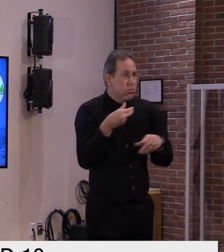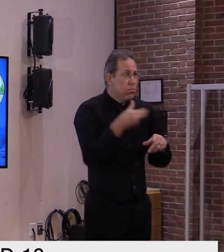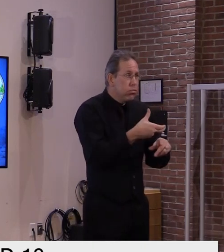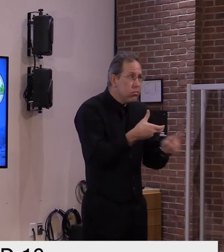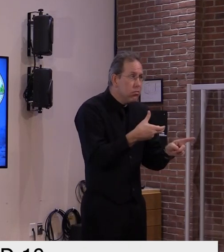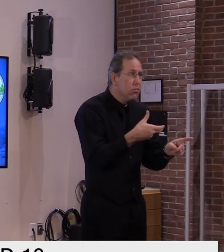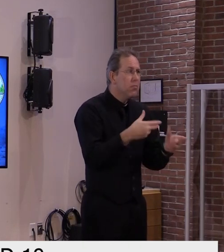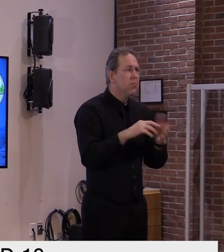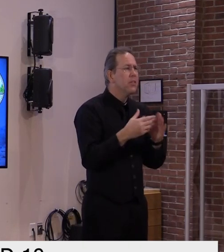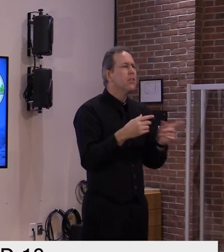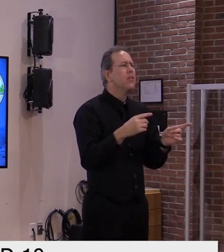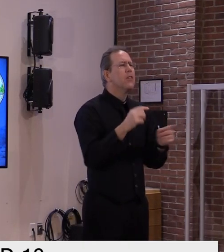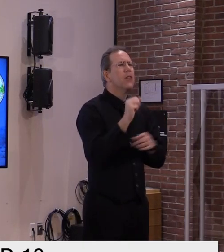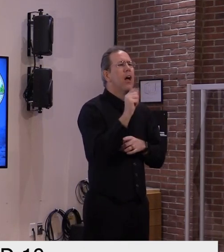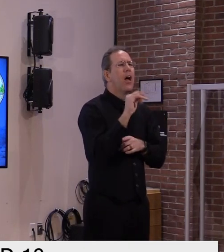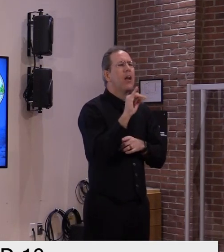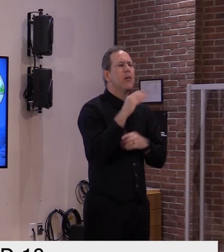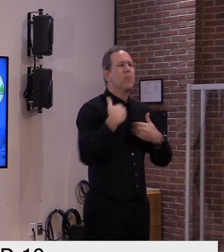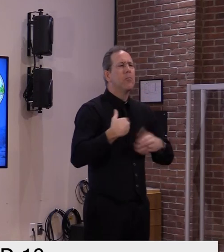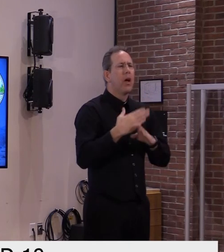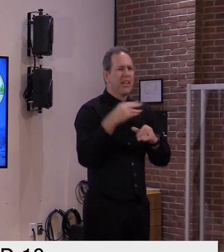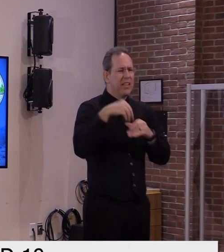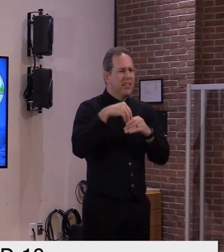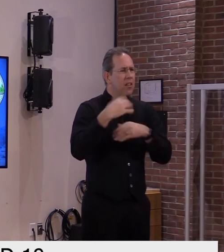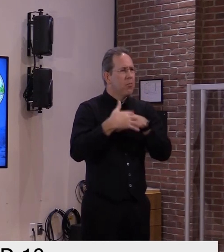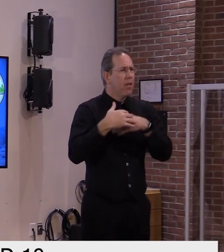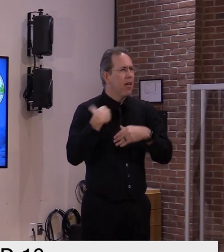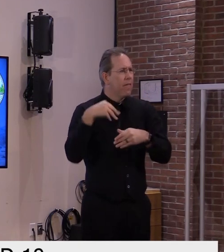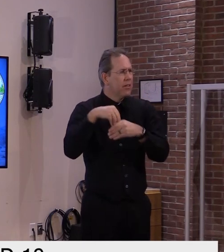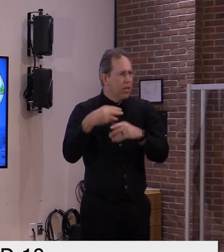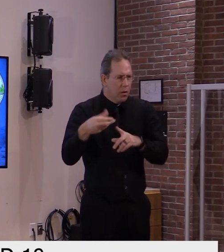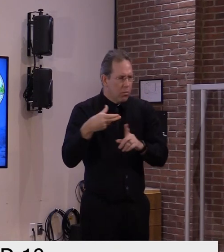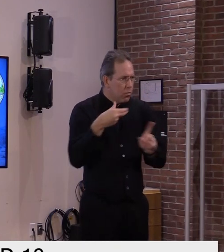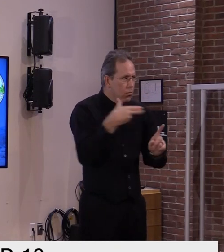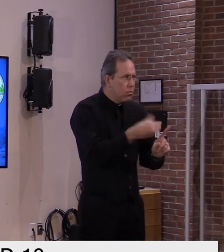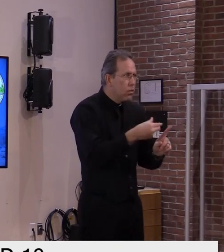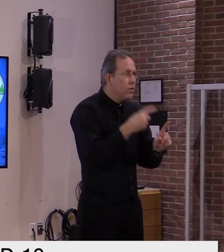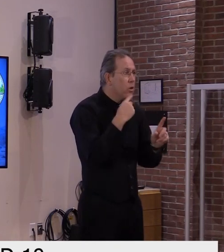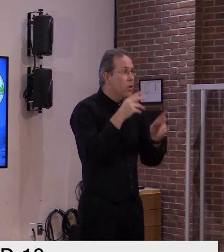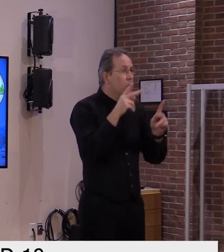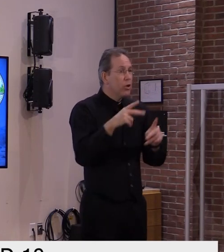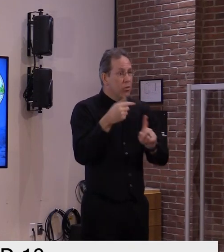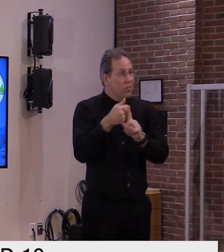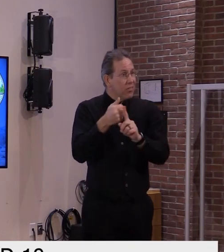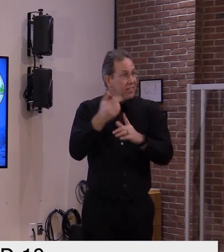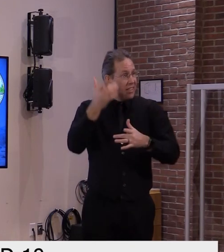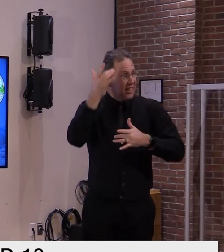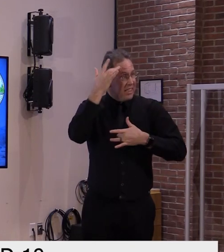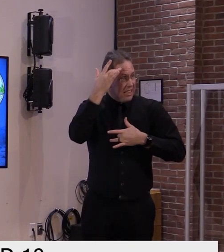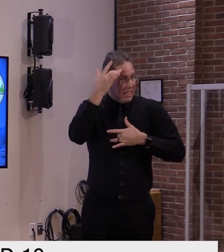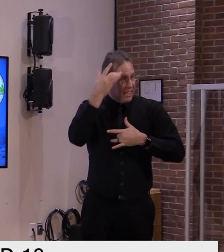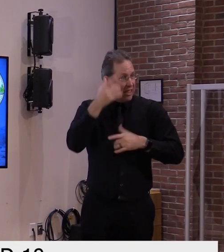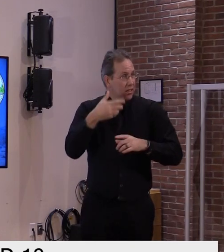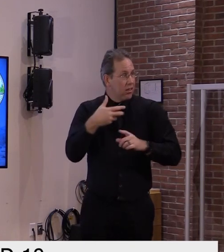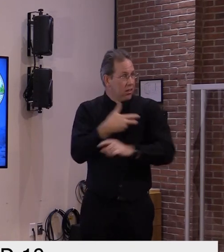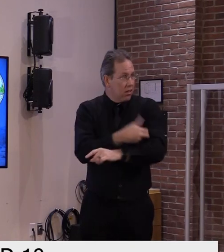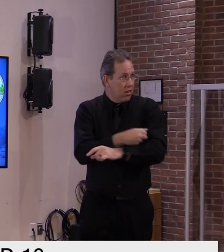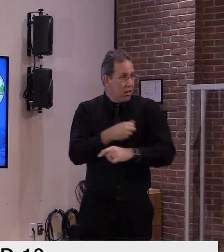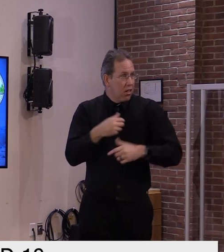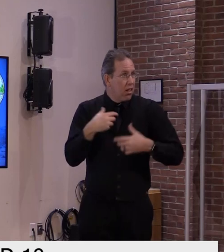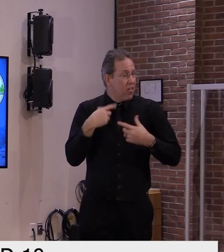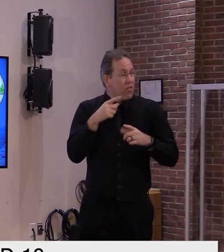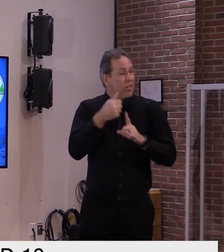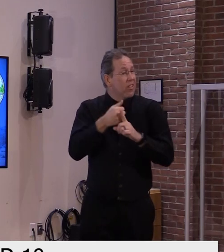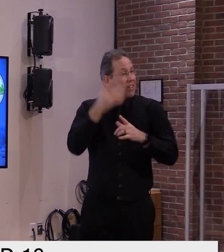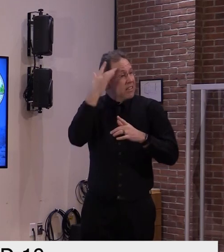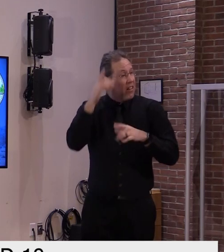illness if administered within 72 hours of symptom onset. We'll see how much impact this has on practice